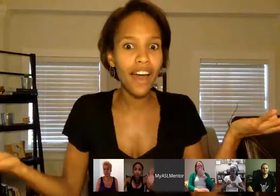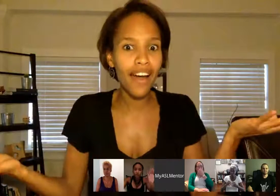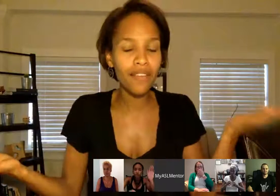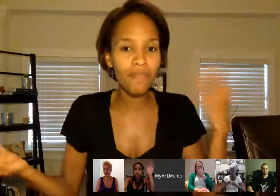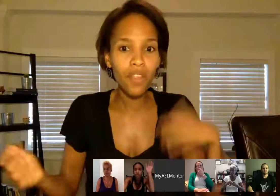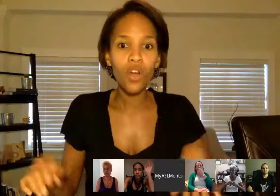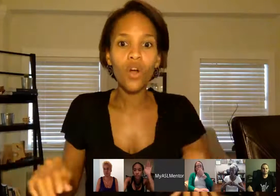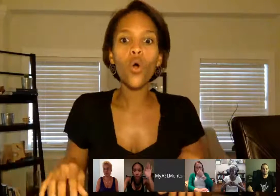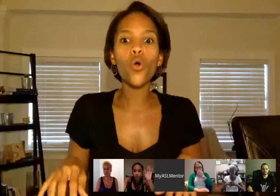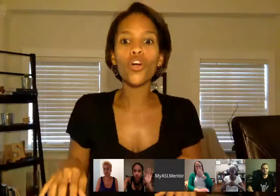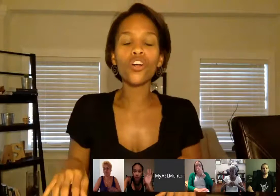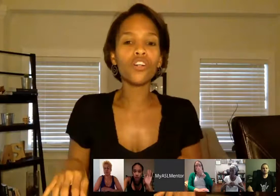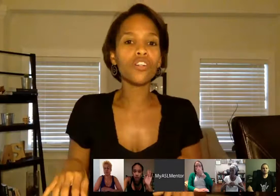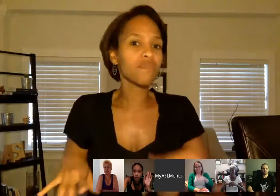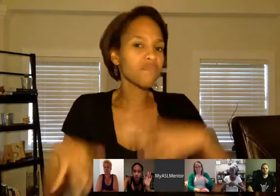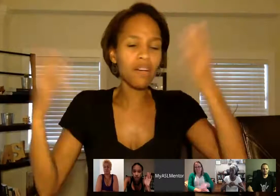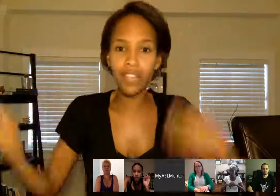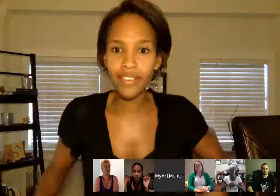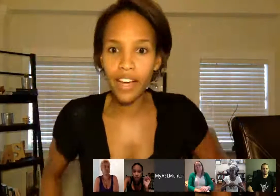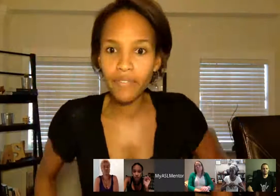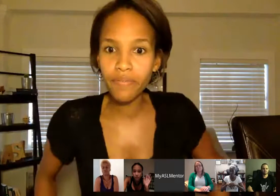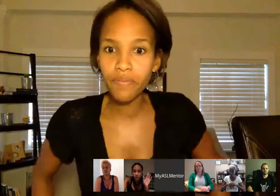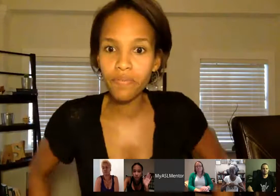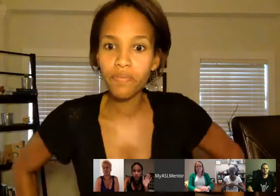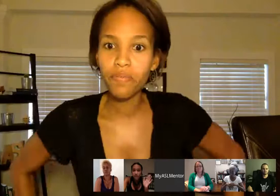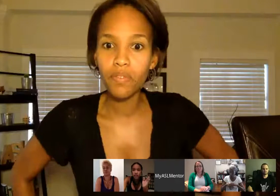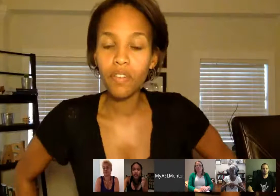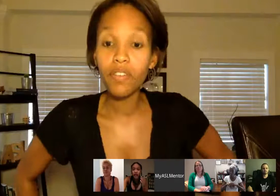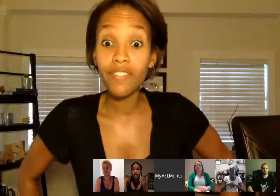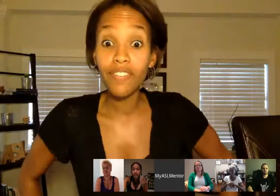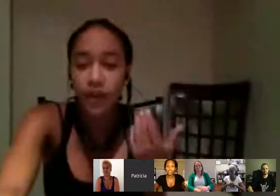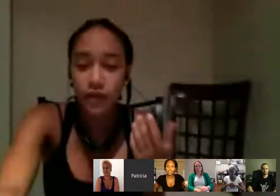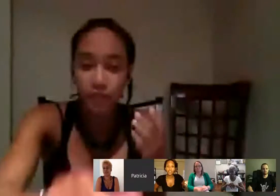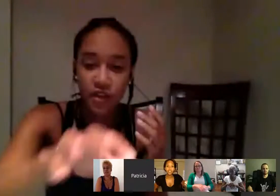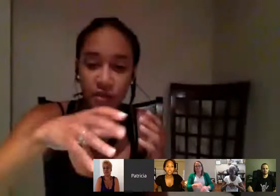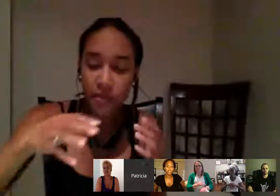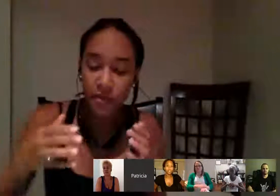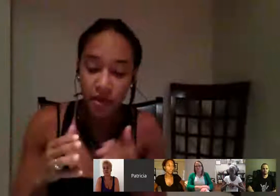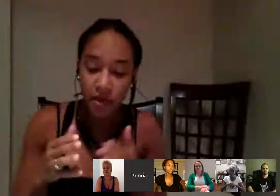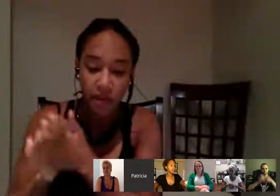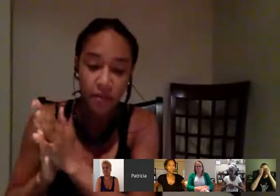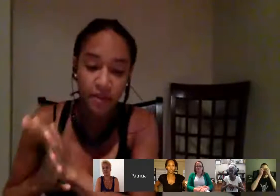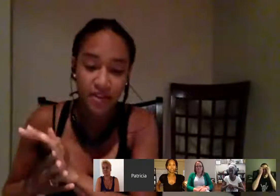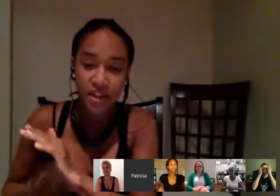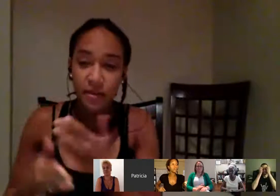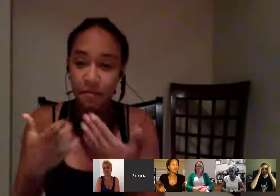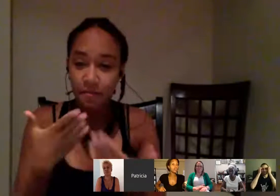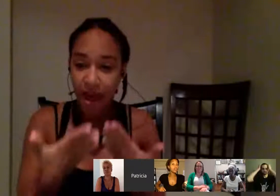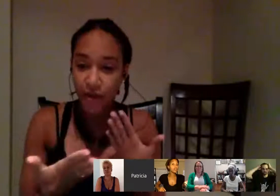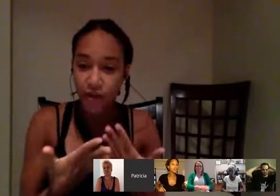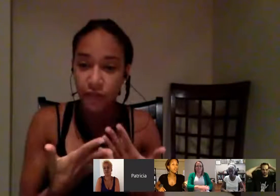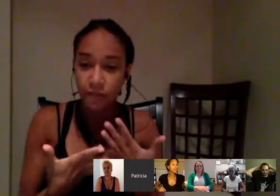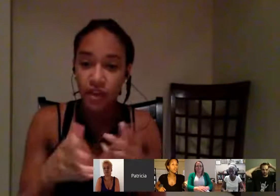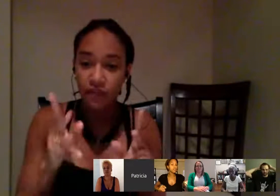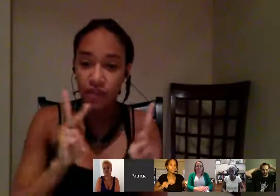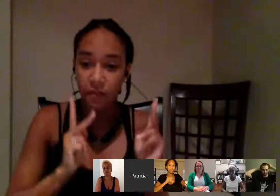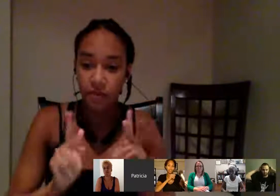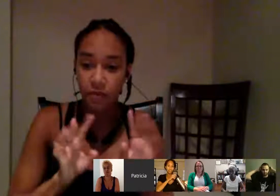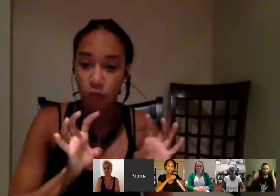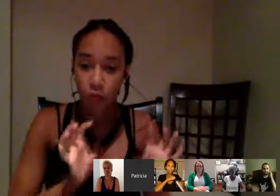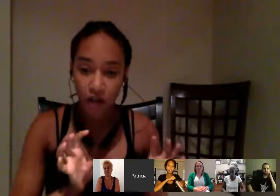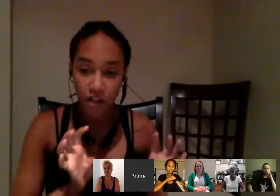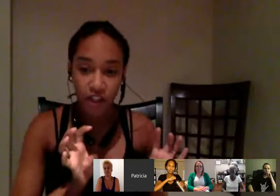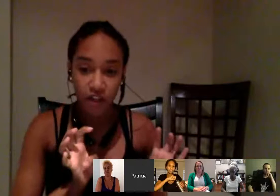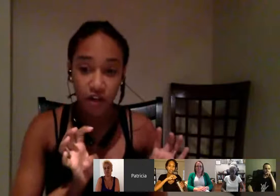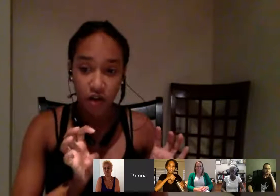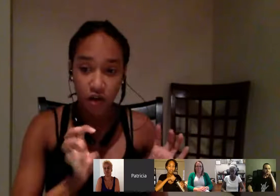maybe that, or something like that. This might be being picky, but does it matter if the